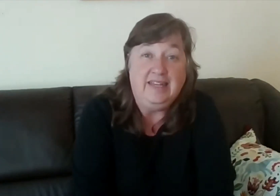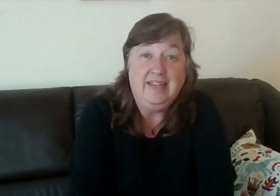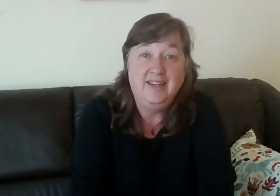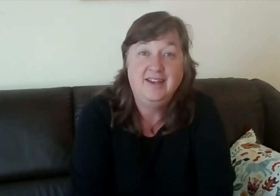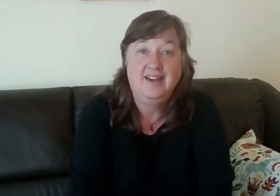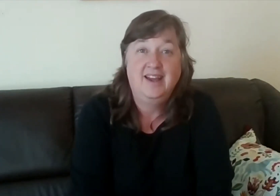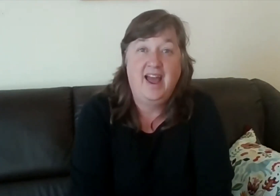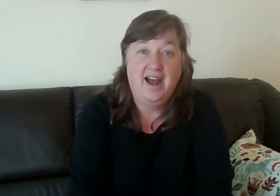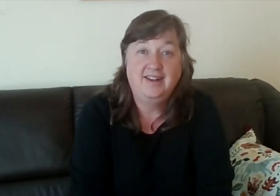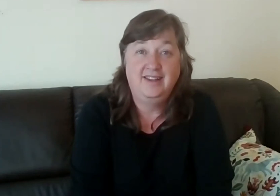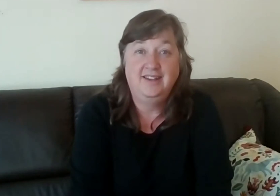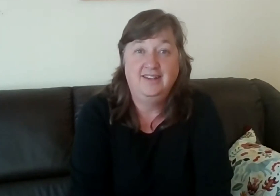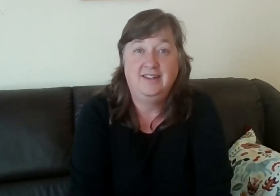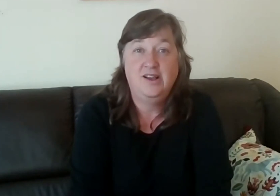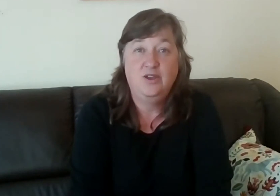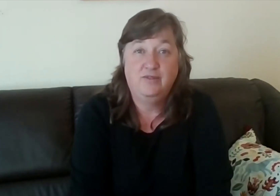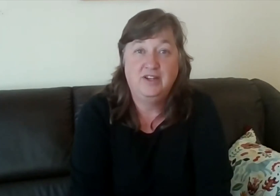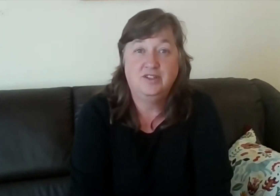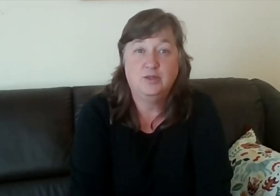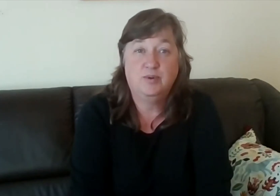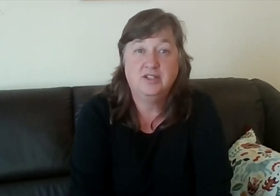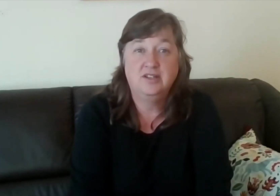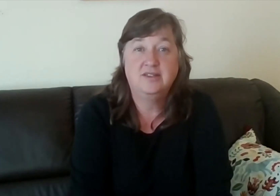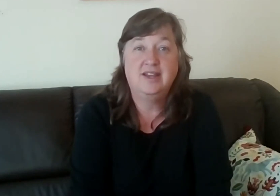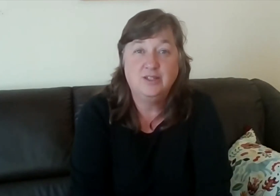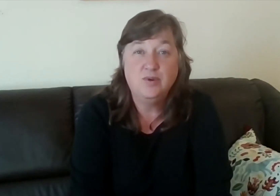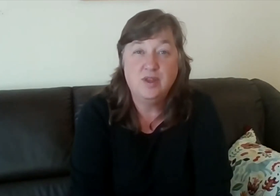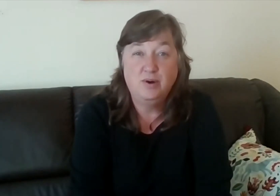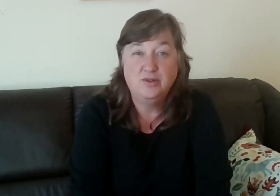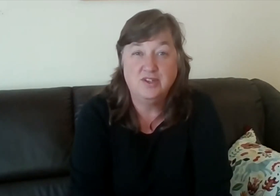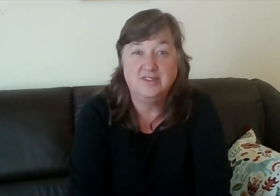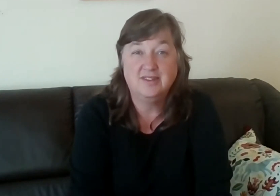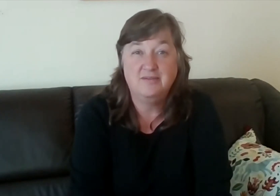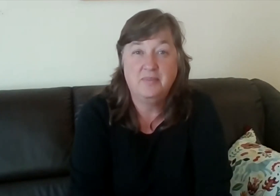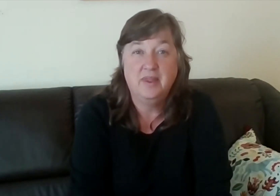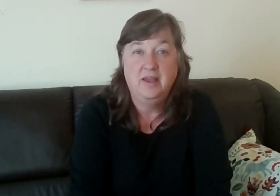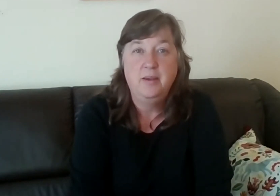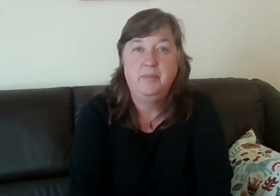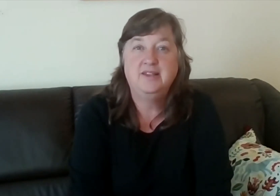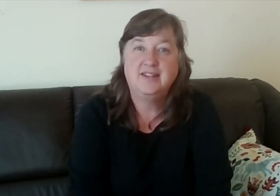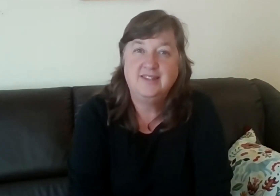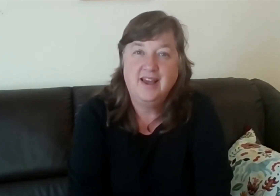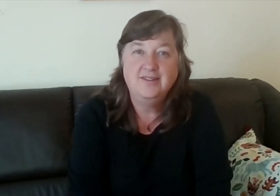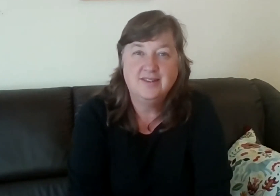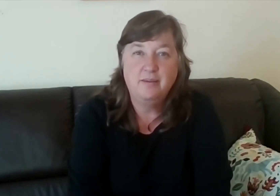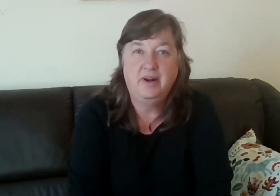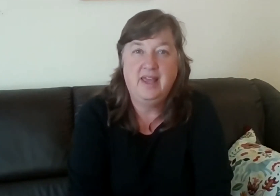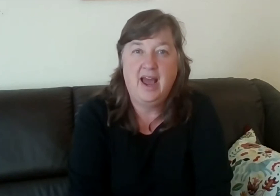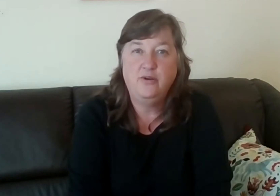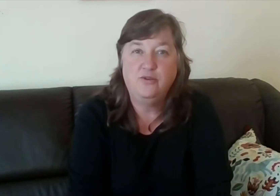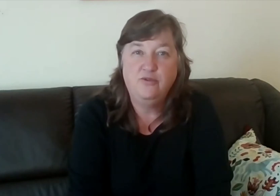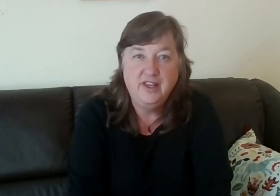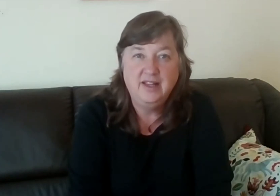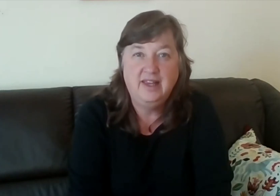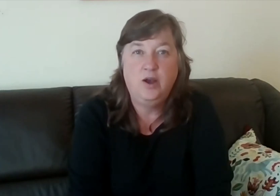really add in your facial expressions, it's with emotions, because that tells somebody how you're feeling, what